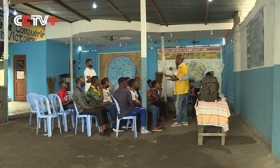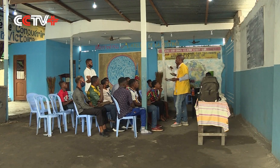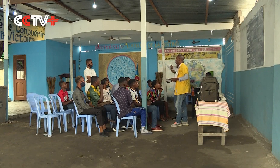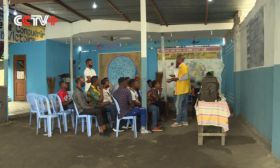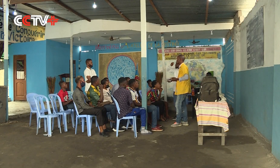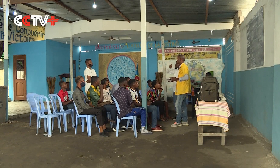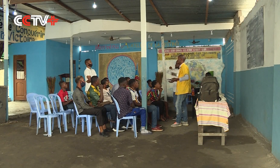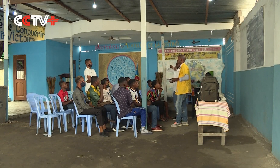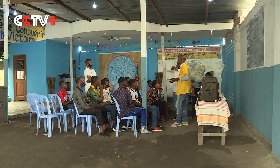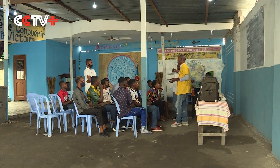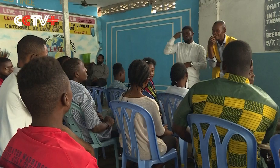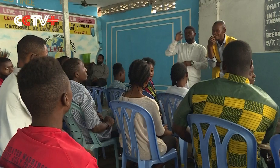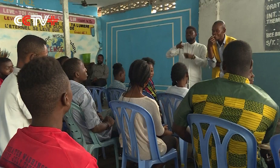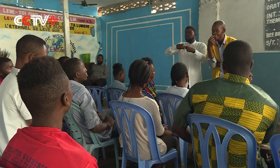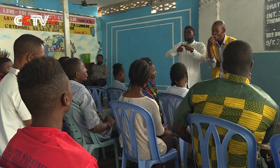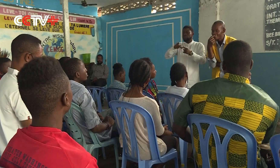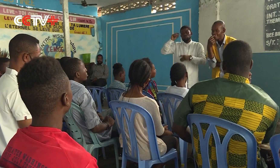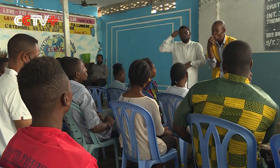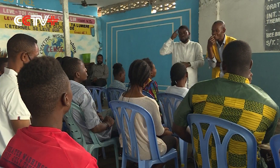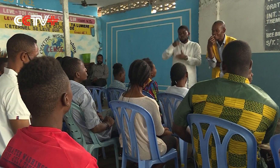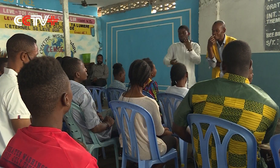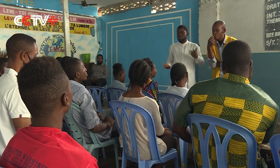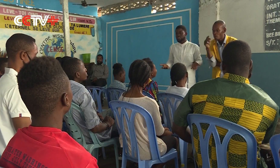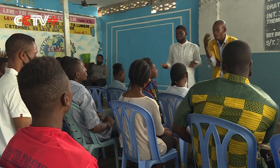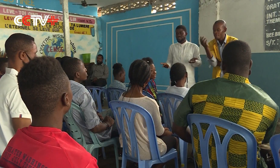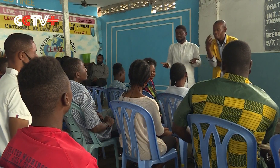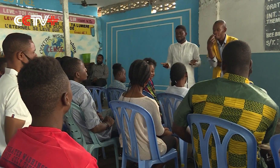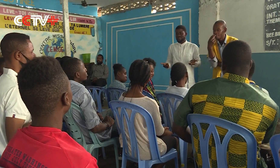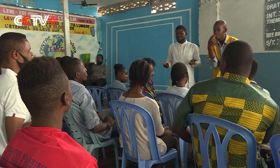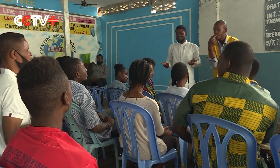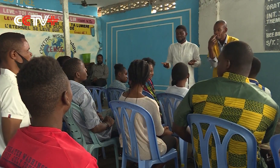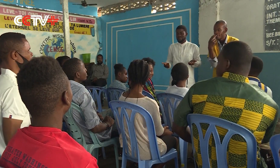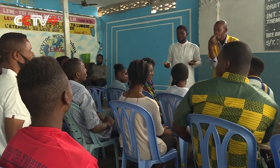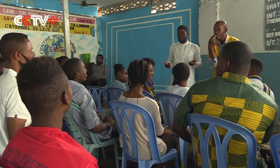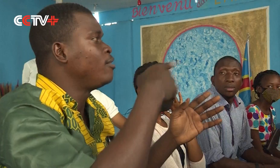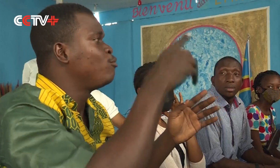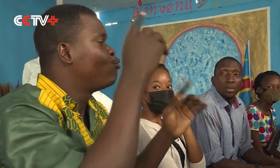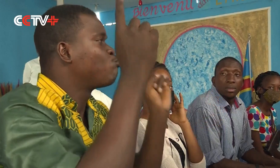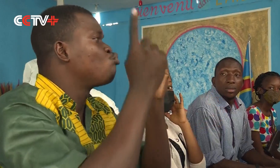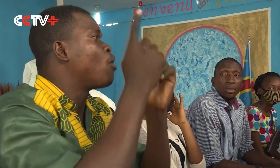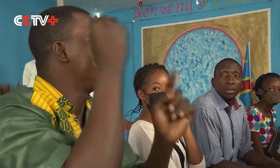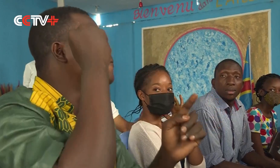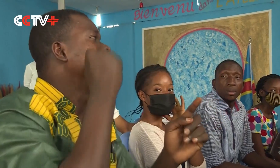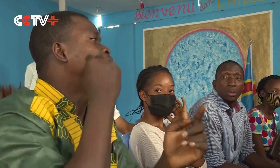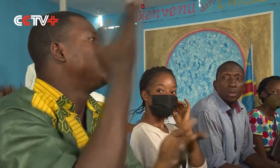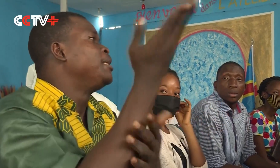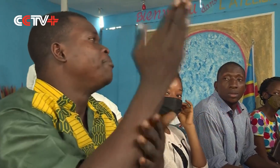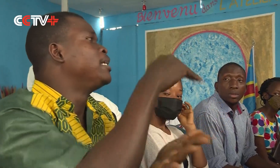People with hearing impairments undergo a training session in the DRC capital, Kinshasa. Specialist services for the deaf